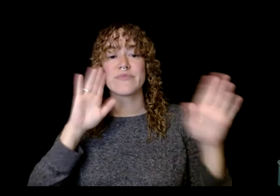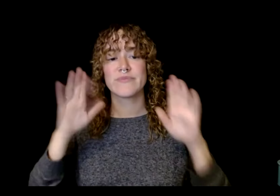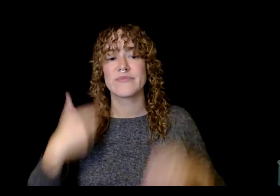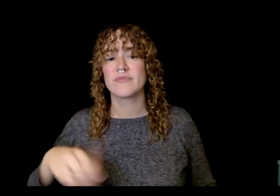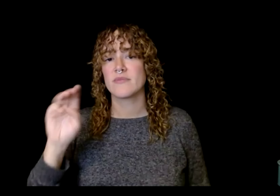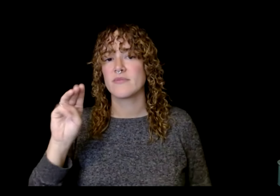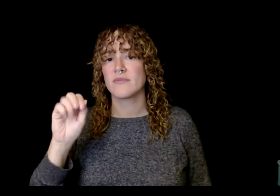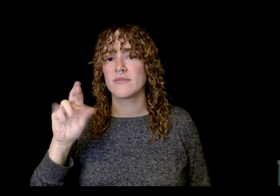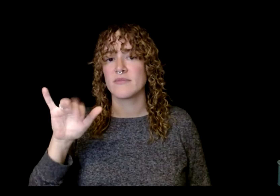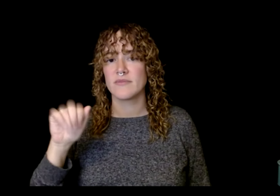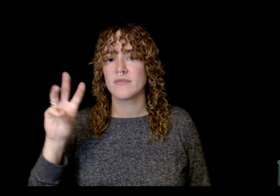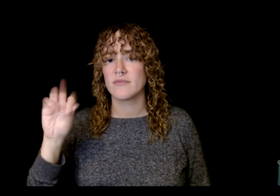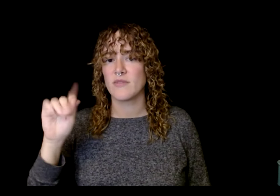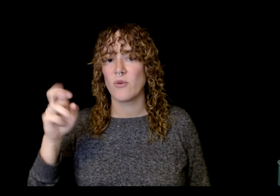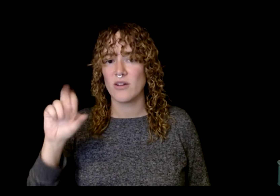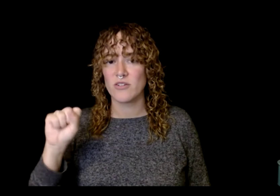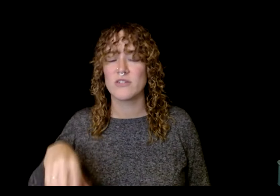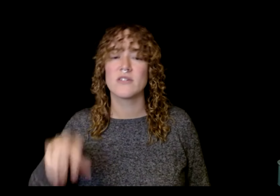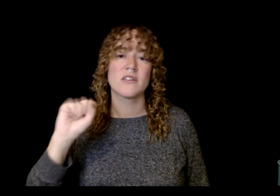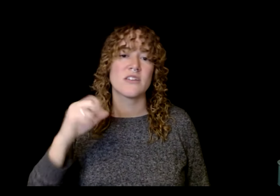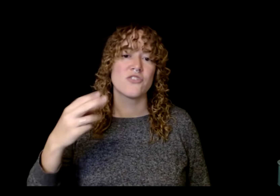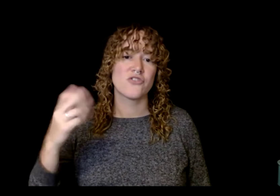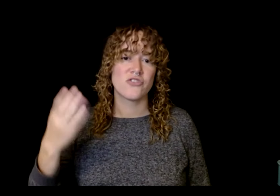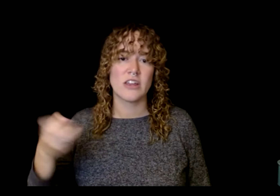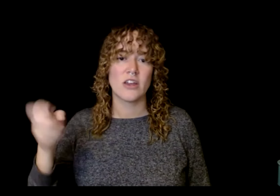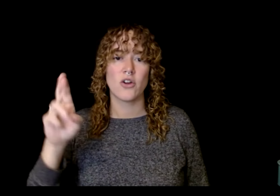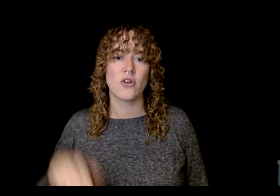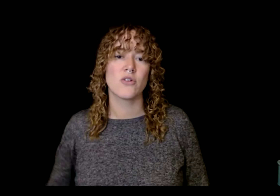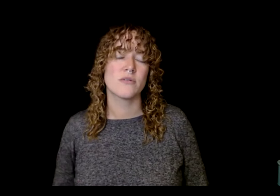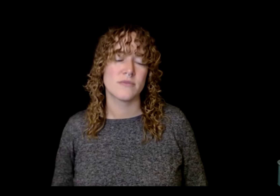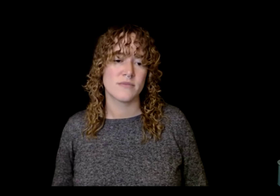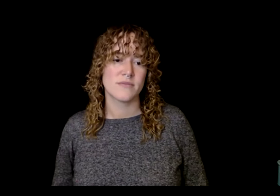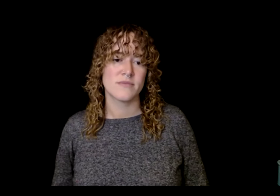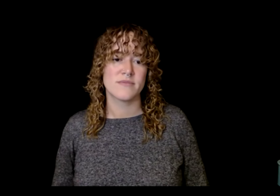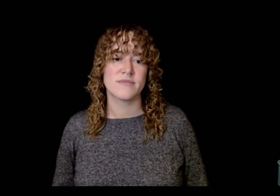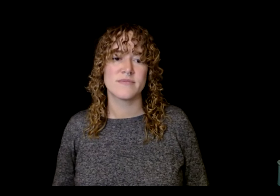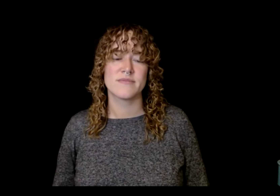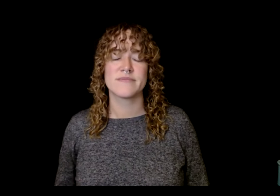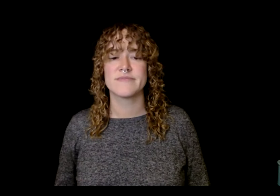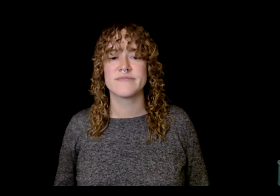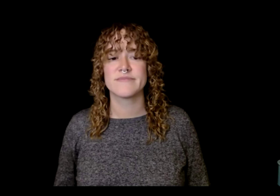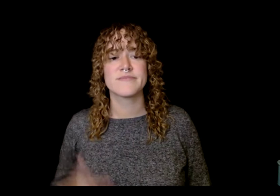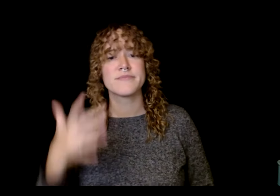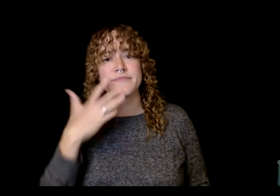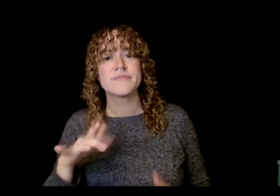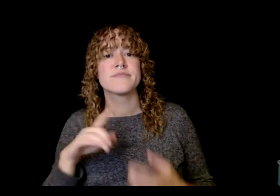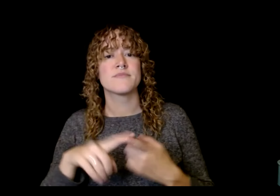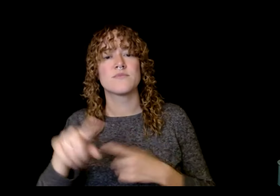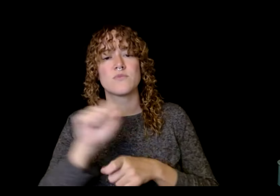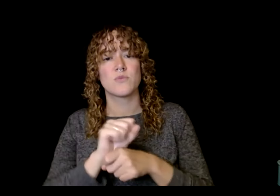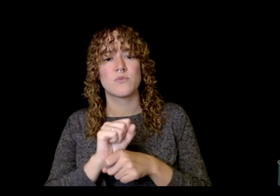Maria Waters. My pronouns are she and her, and I have the privilege of working on